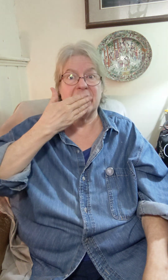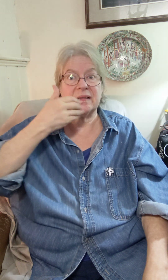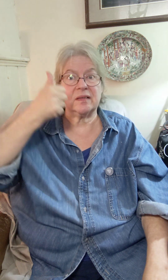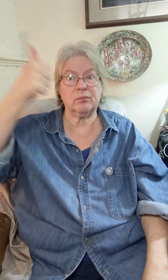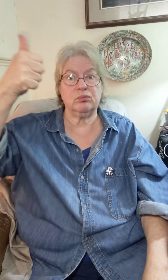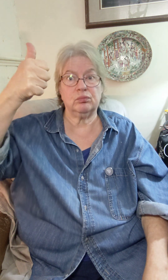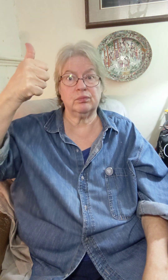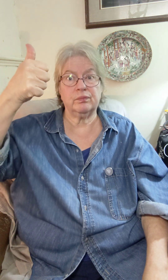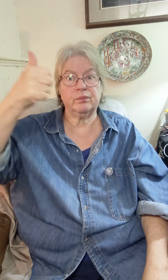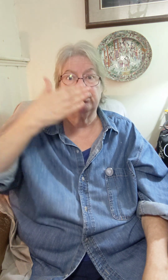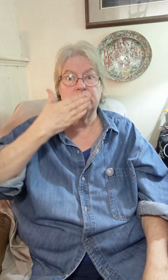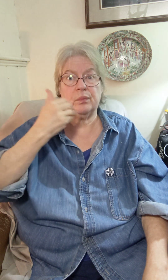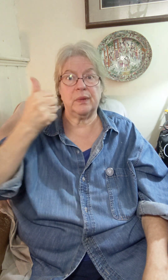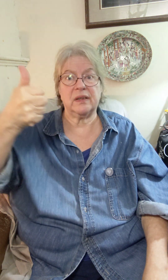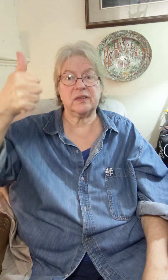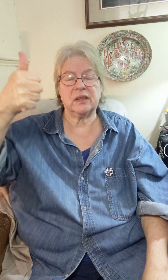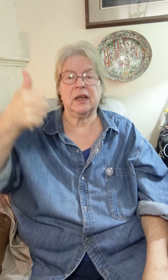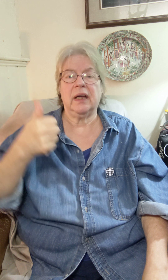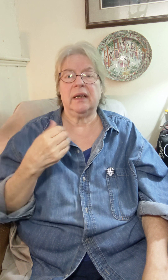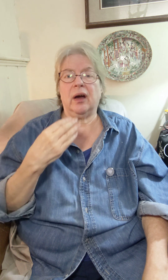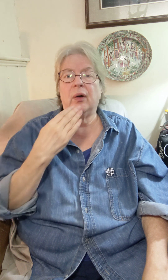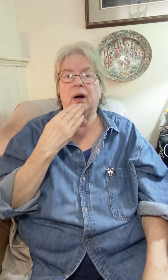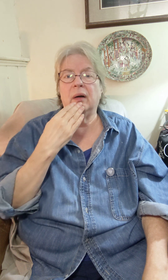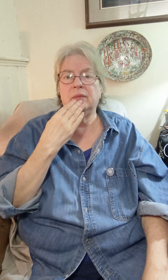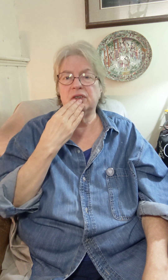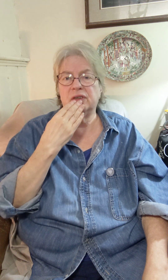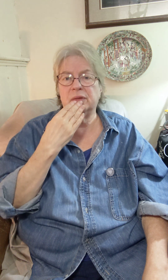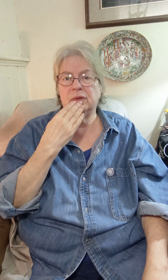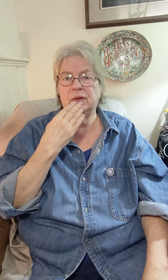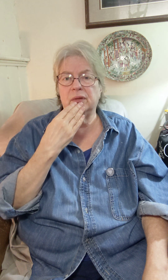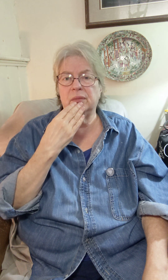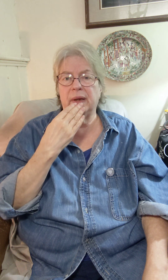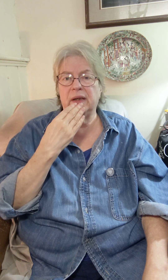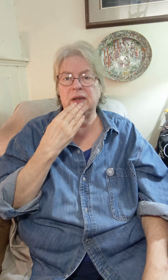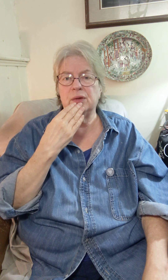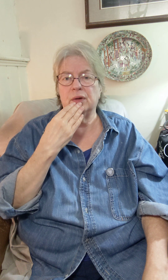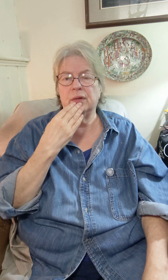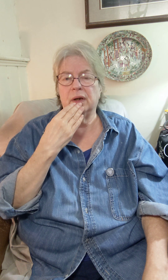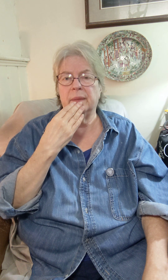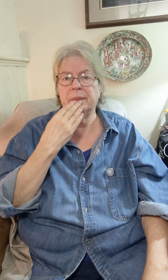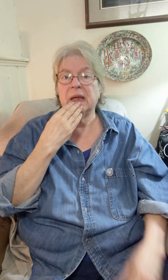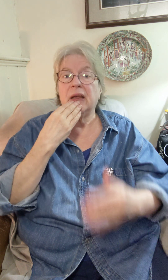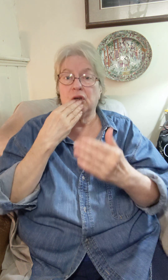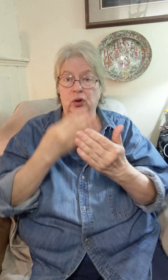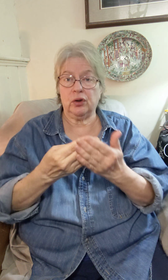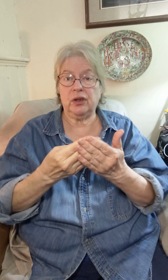best. Best. Now, just to make a detour, good,